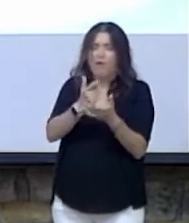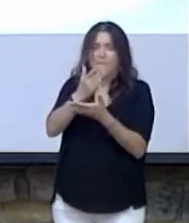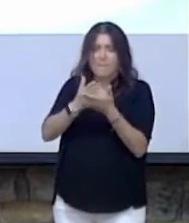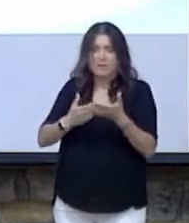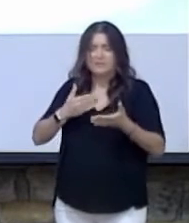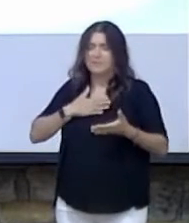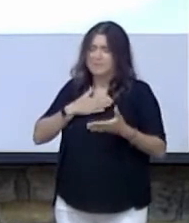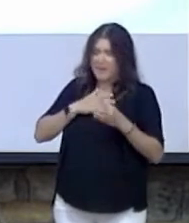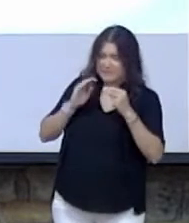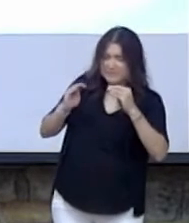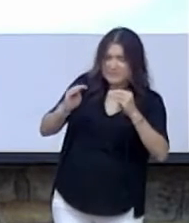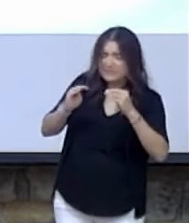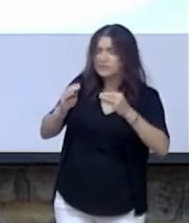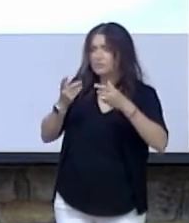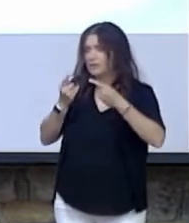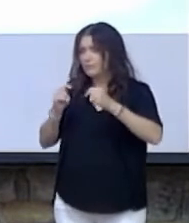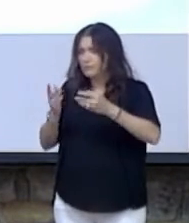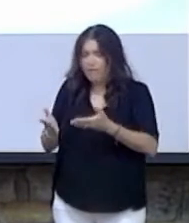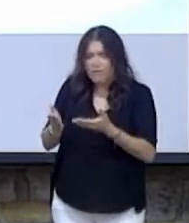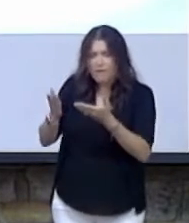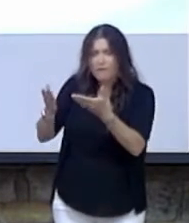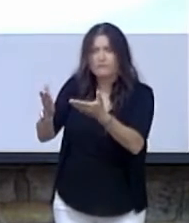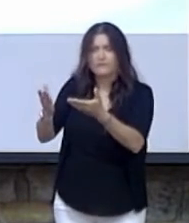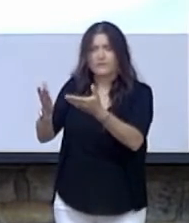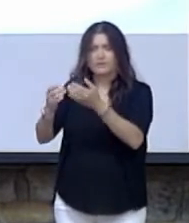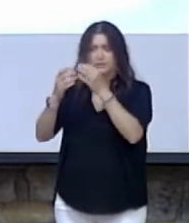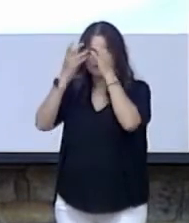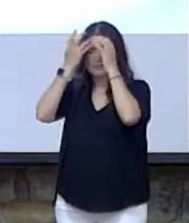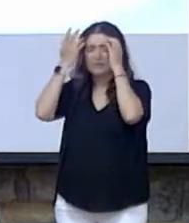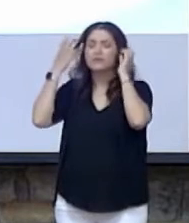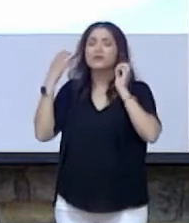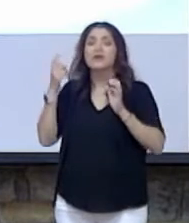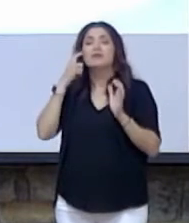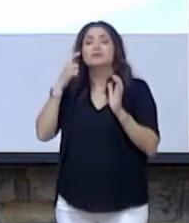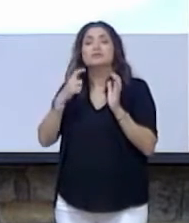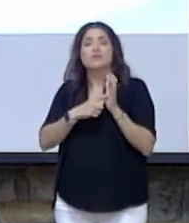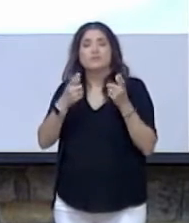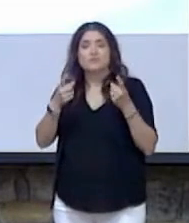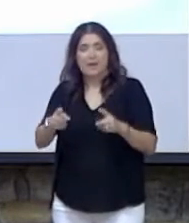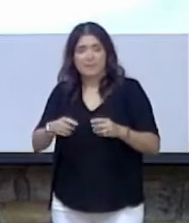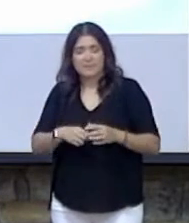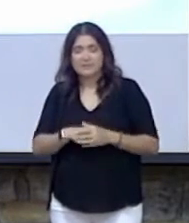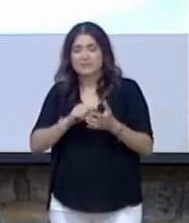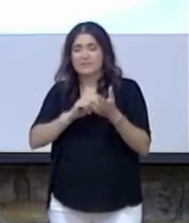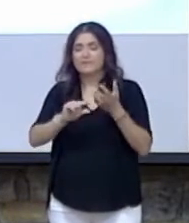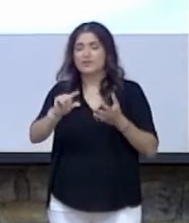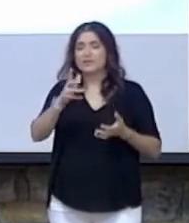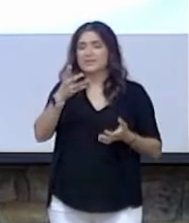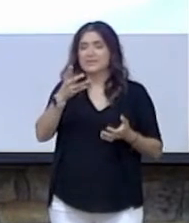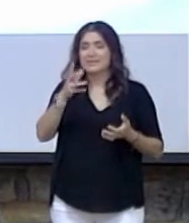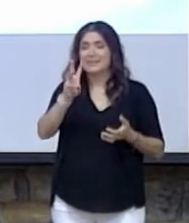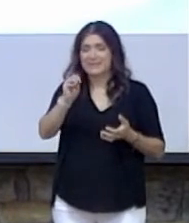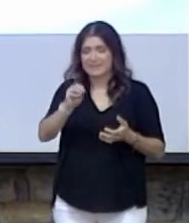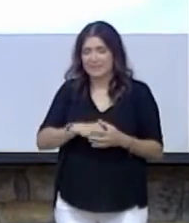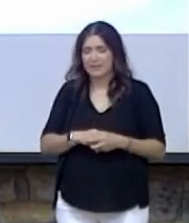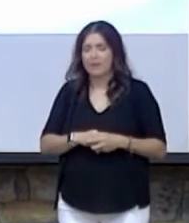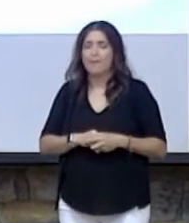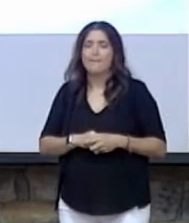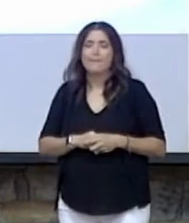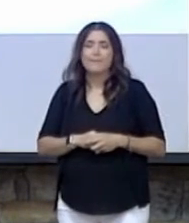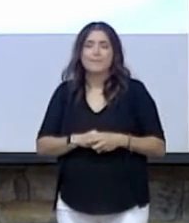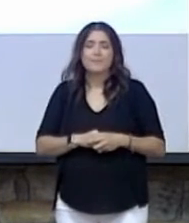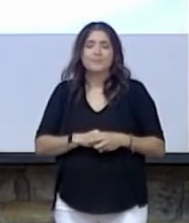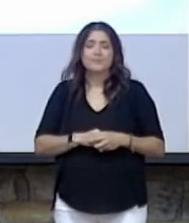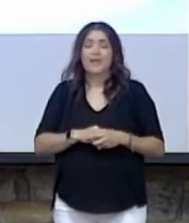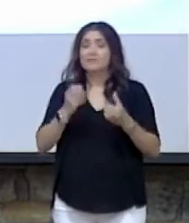of my teaching and of what I'm trying to offer you. And notice what happens in verse number 60. After